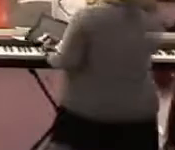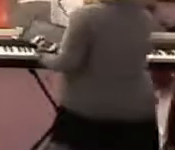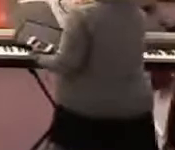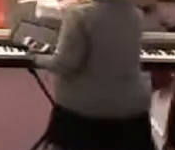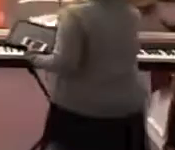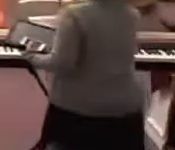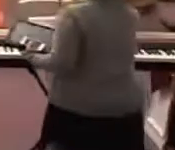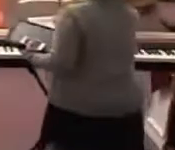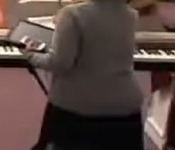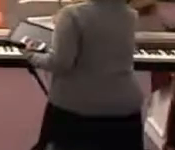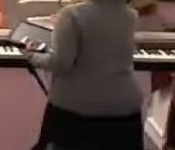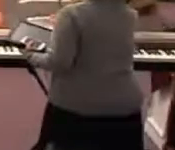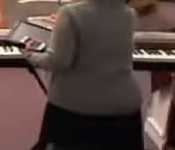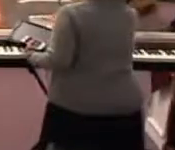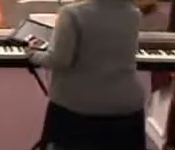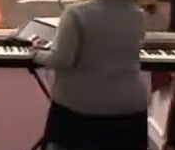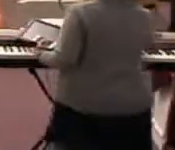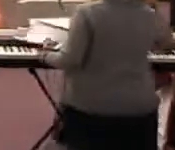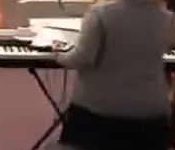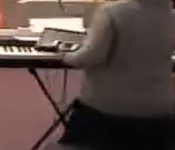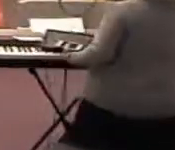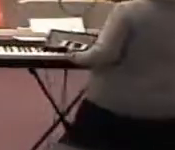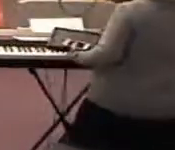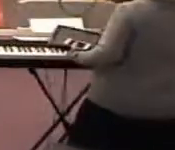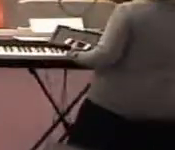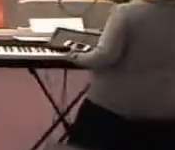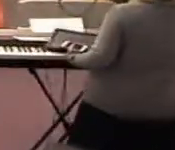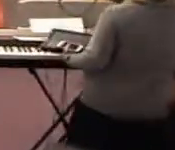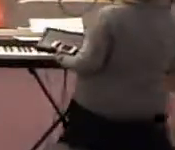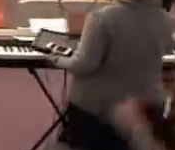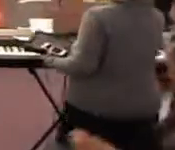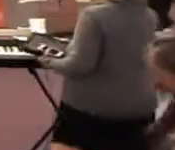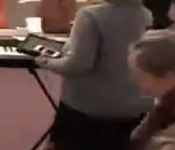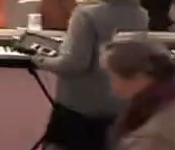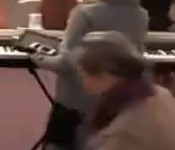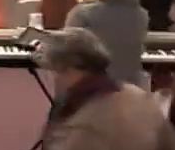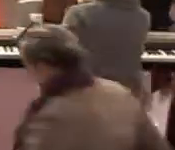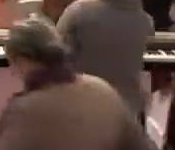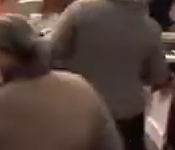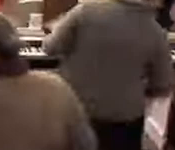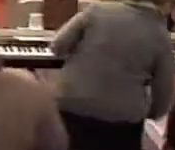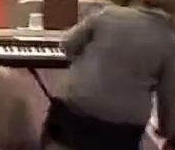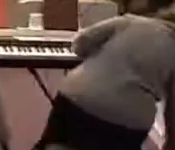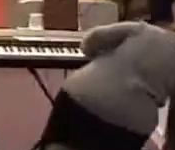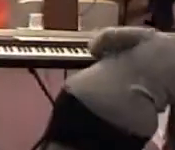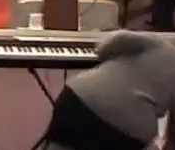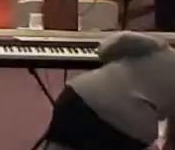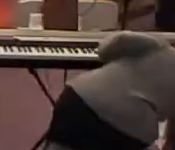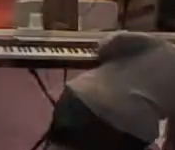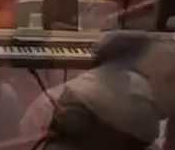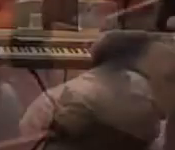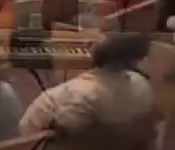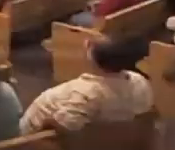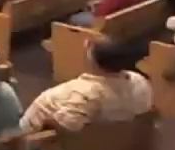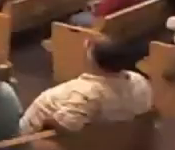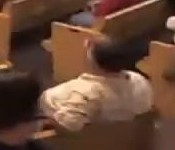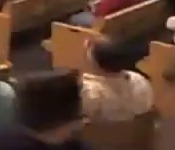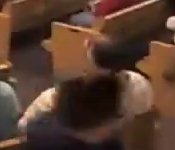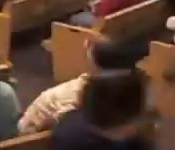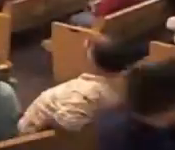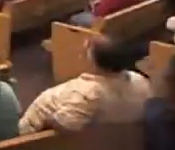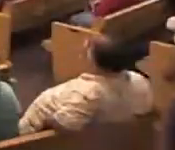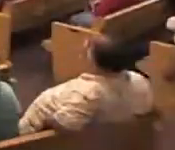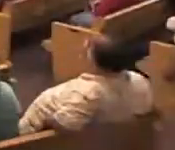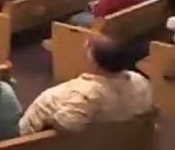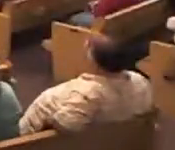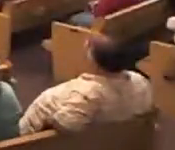going to be all the corners that's in here. Amen. Amen. I saw one preacher said, every time I do like this,